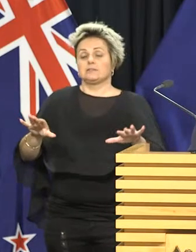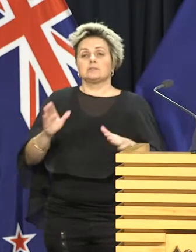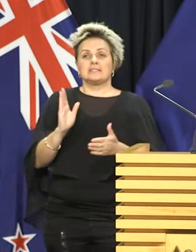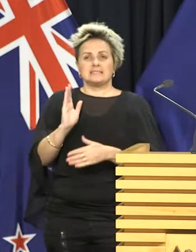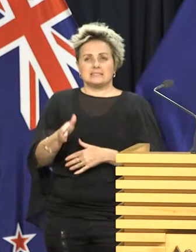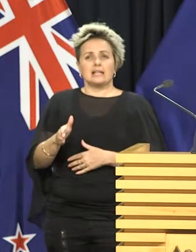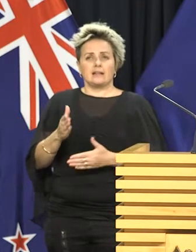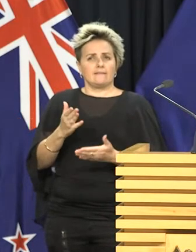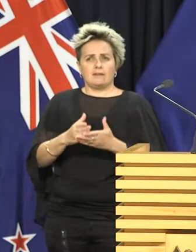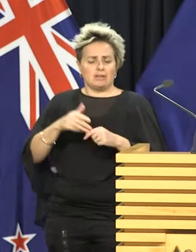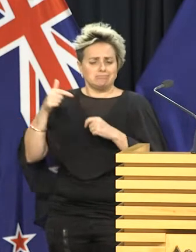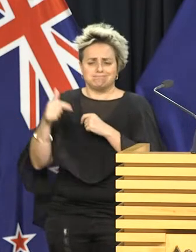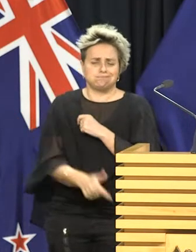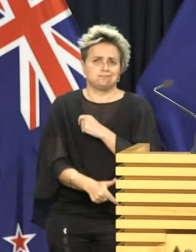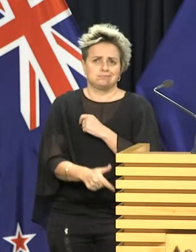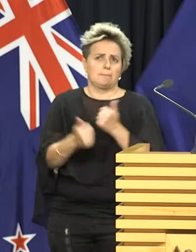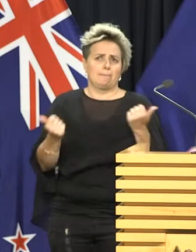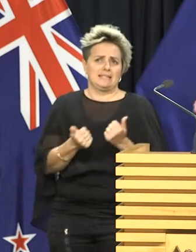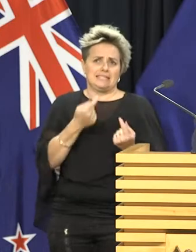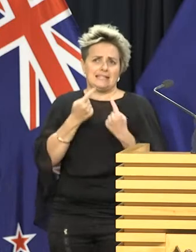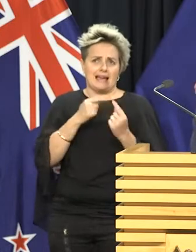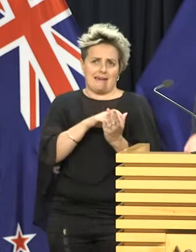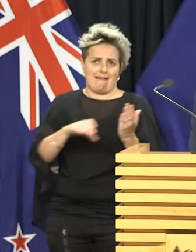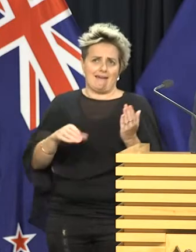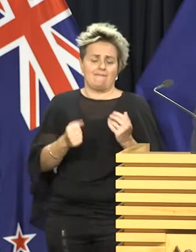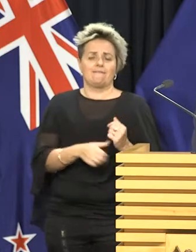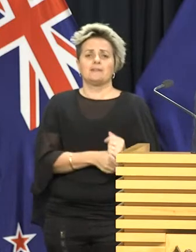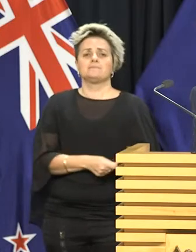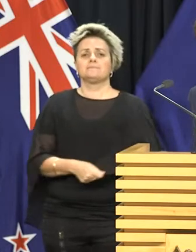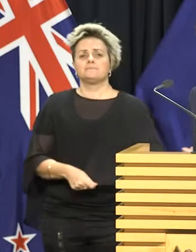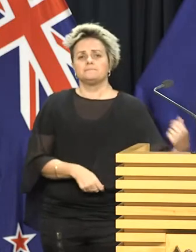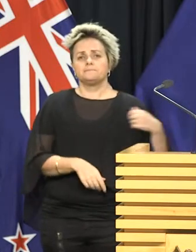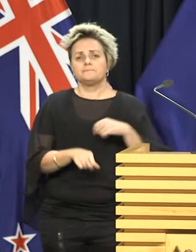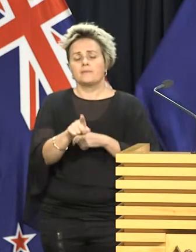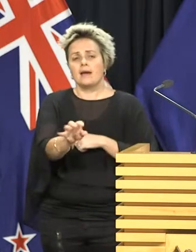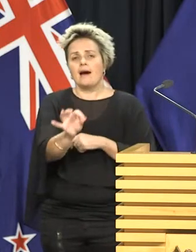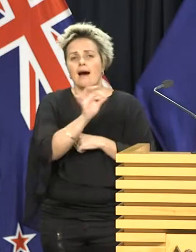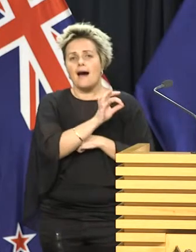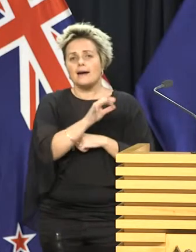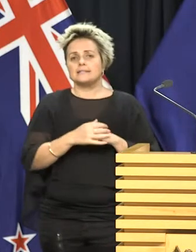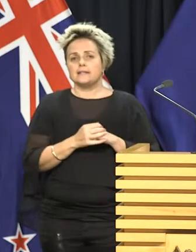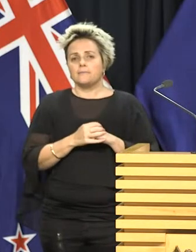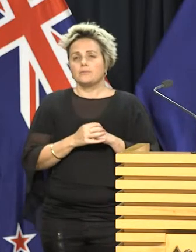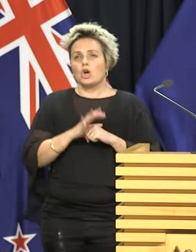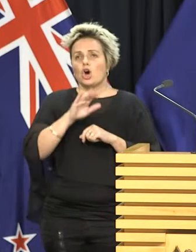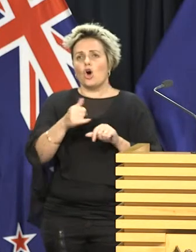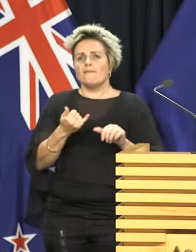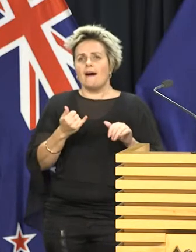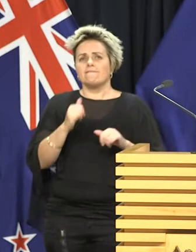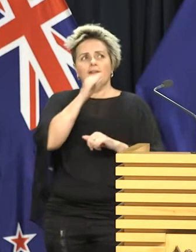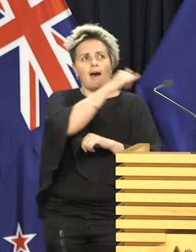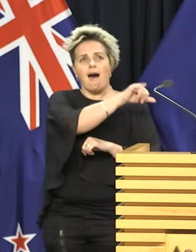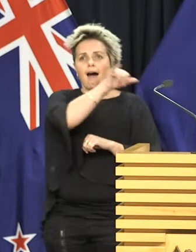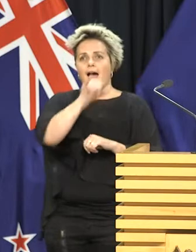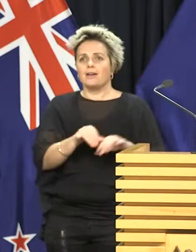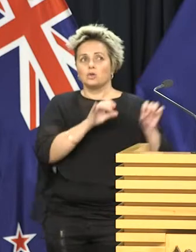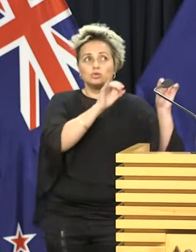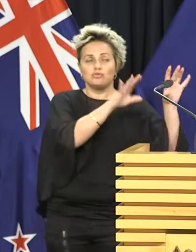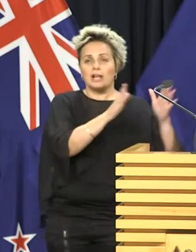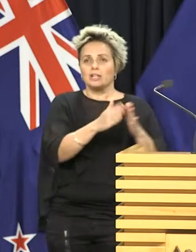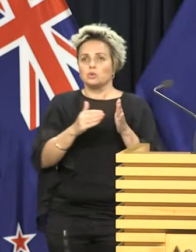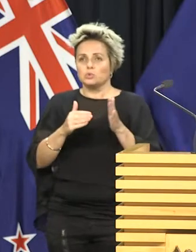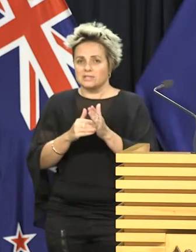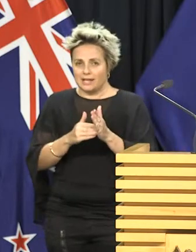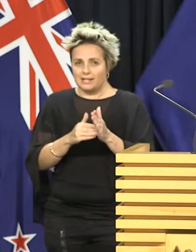very comprehensive. There is a lot of data in there. There was a question. Dr. Blicker, on the bubble, the COVID-19 minister said